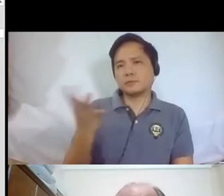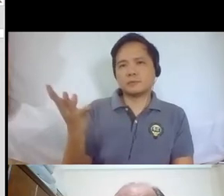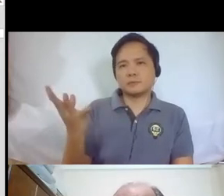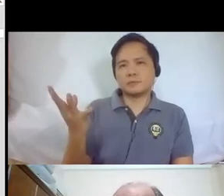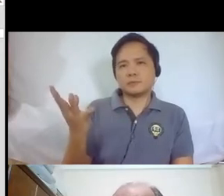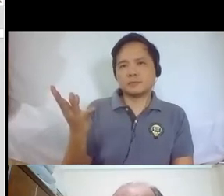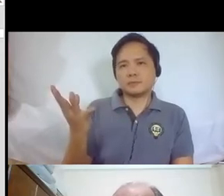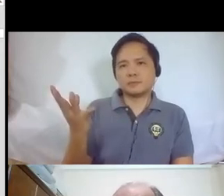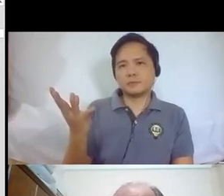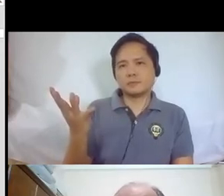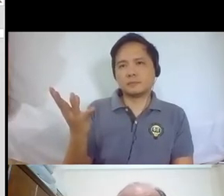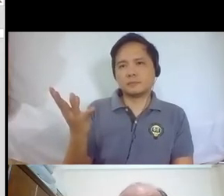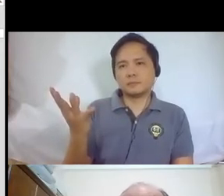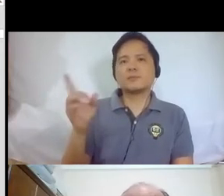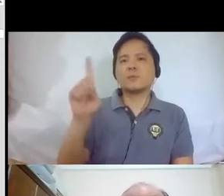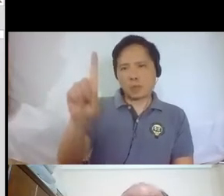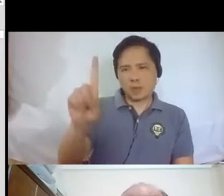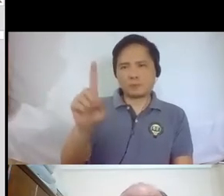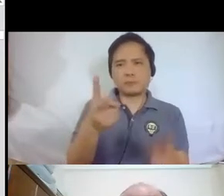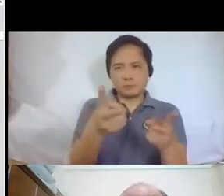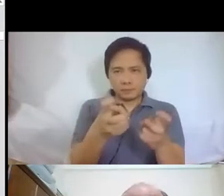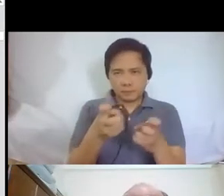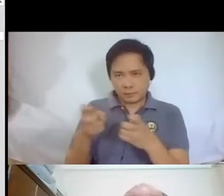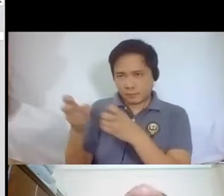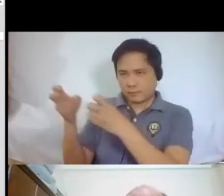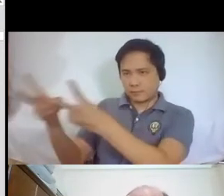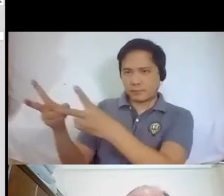Okay, so we include that in the one-handed sign.